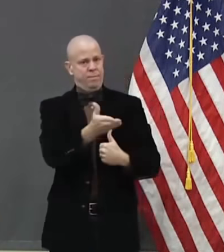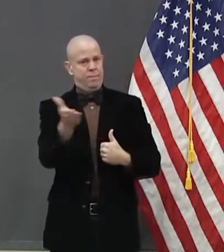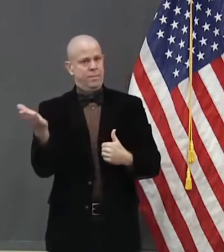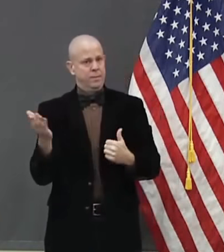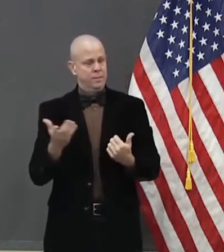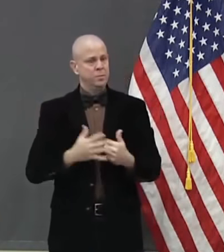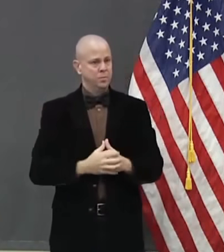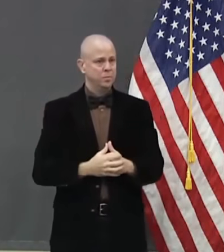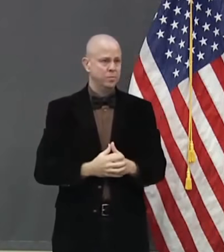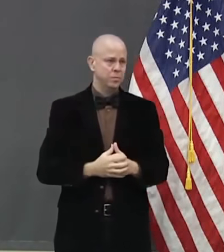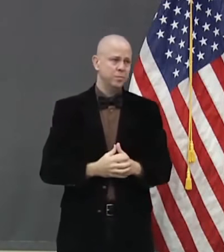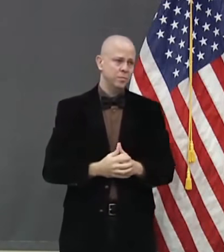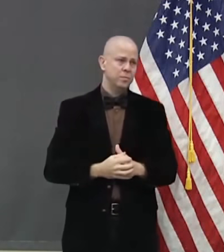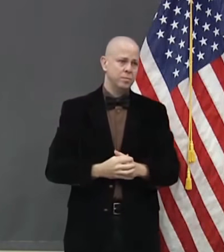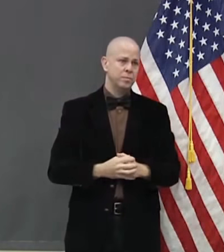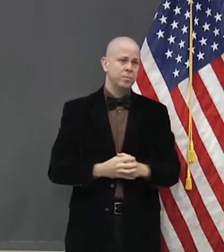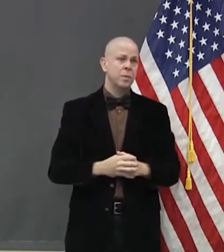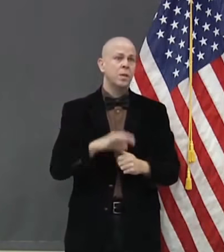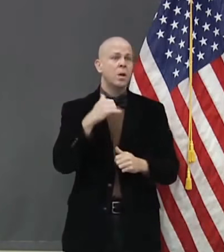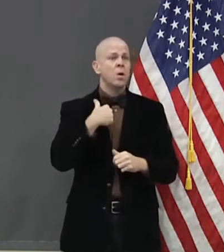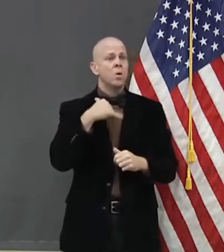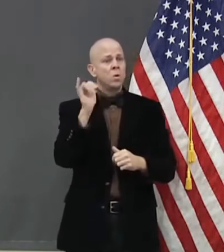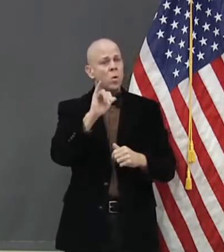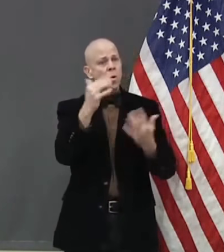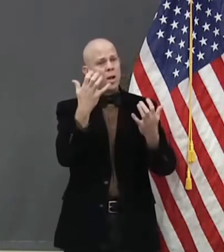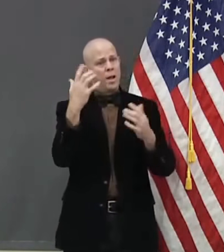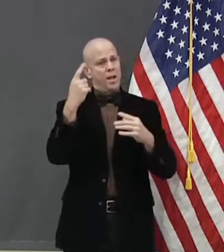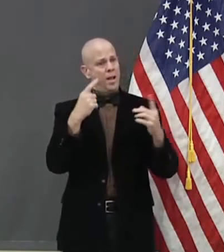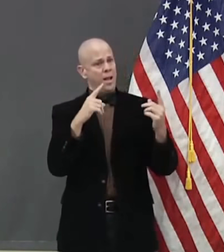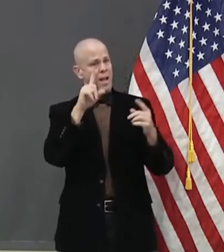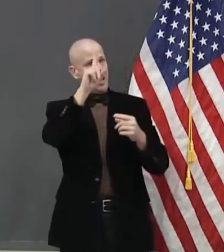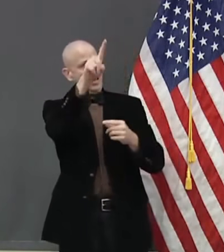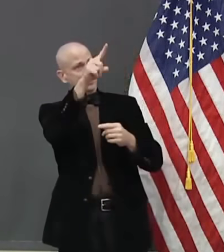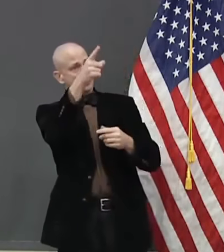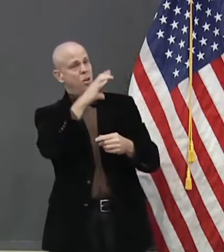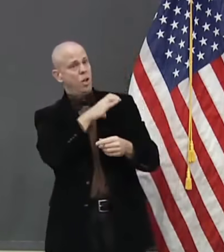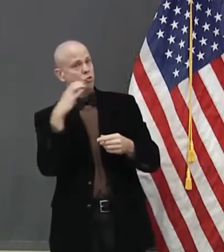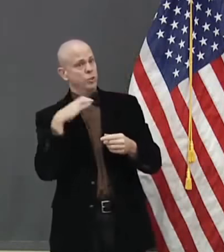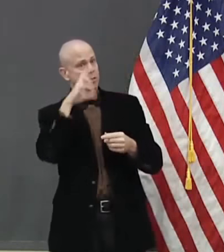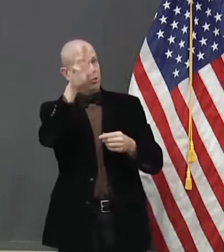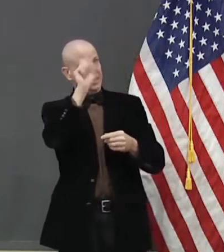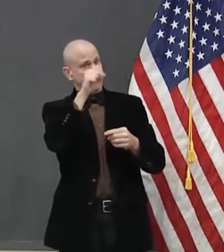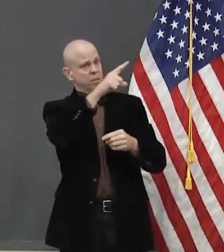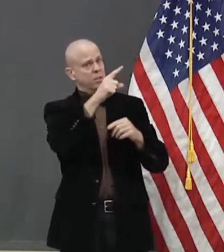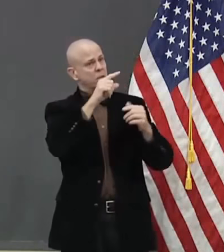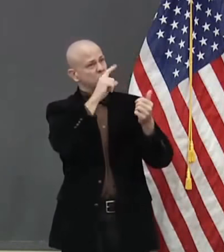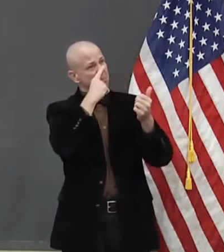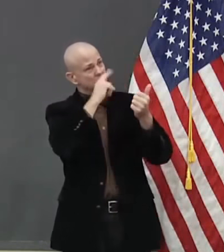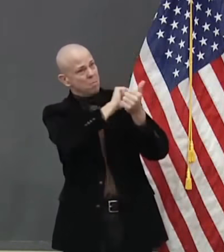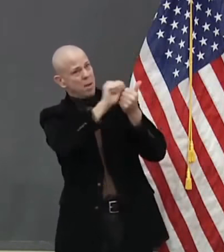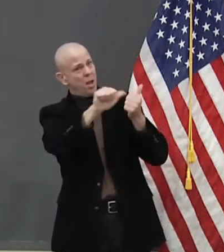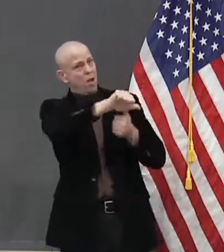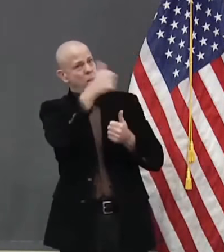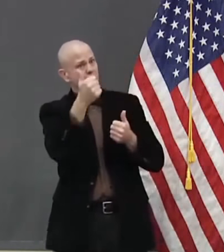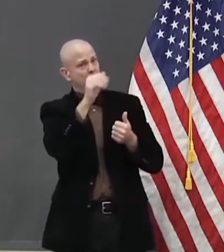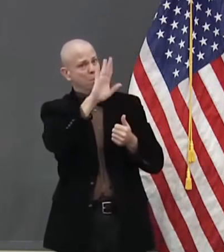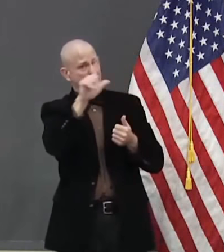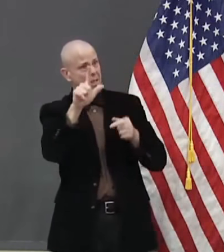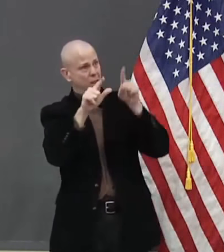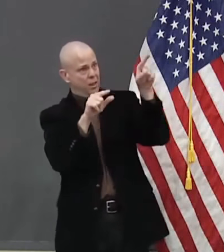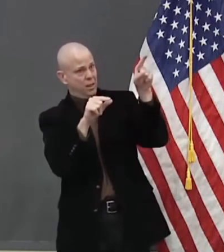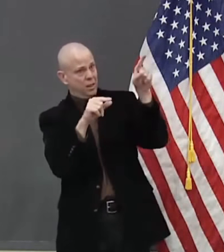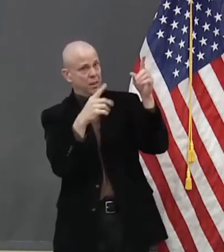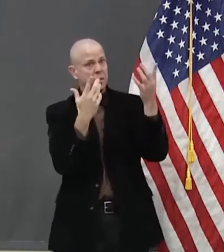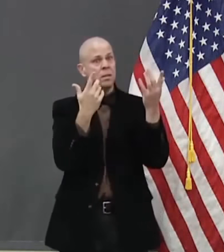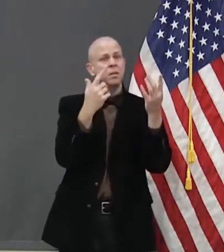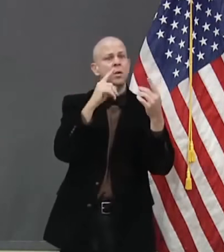I'm also calling on Congress to pass another COVID relief package immediately upon returning to Washington,